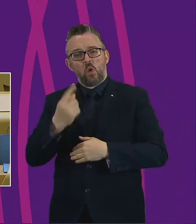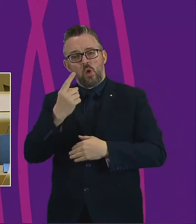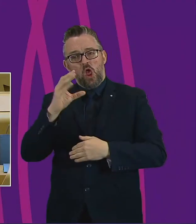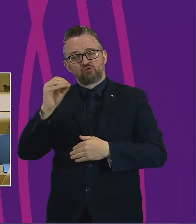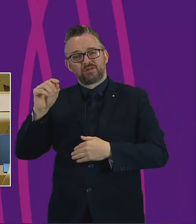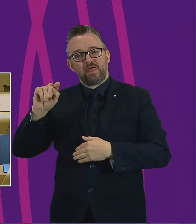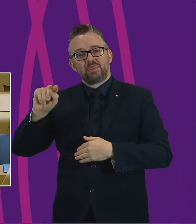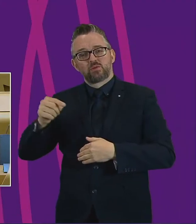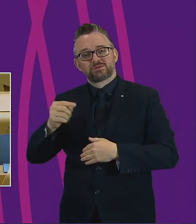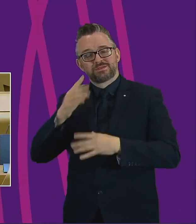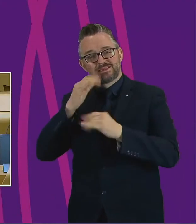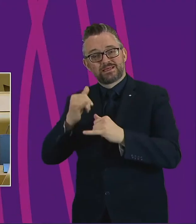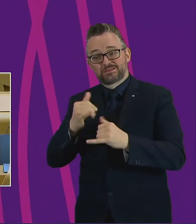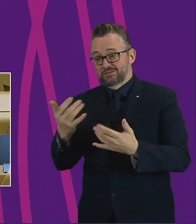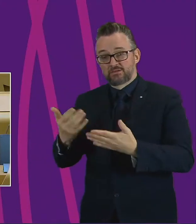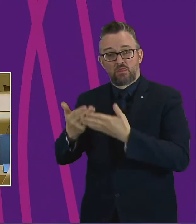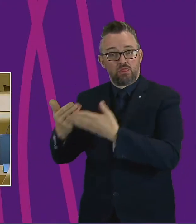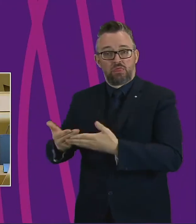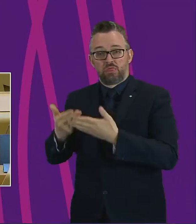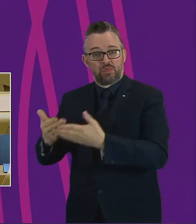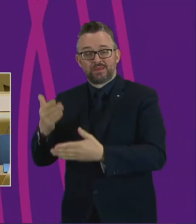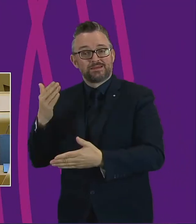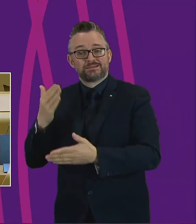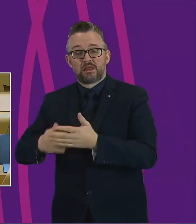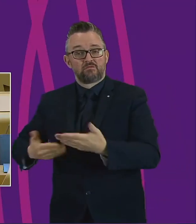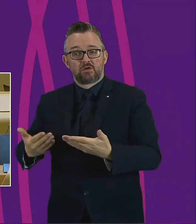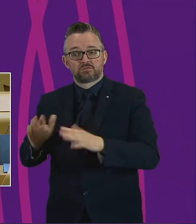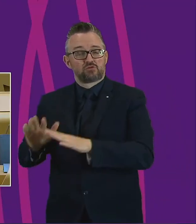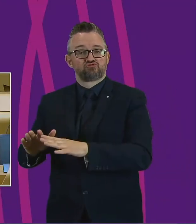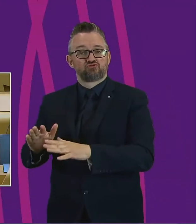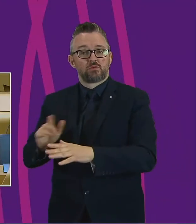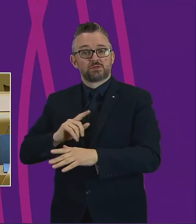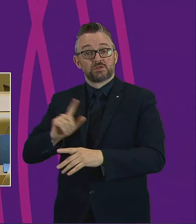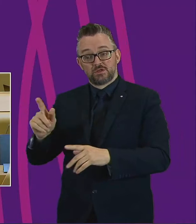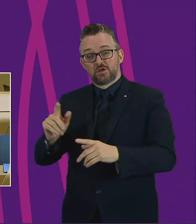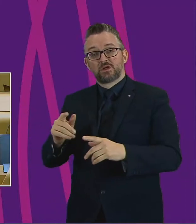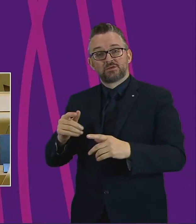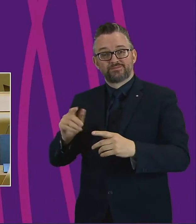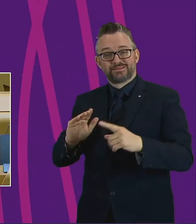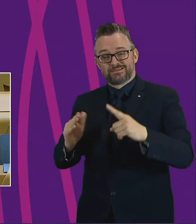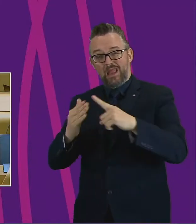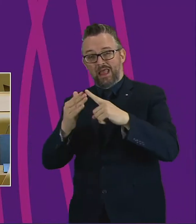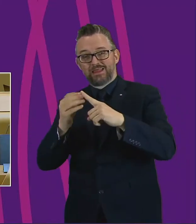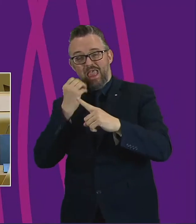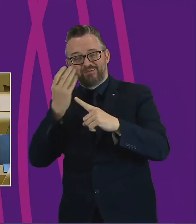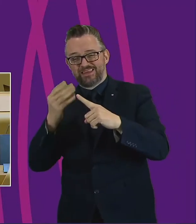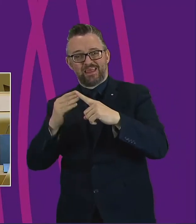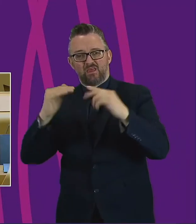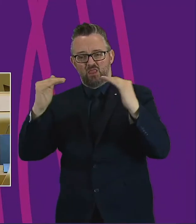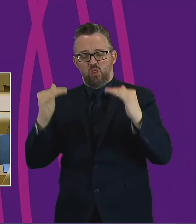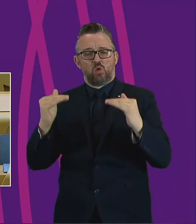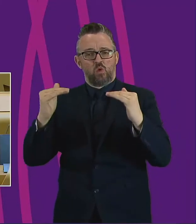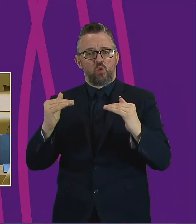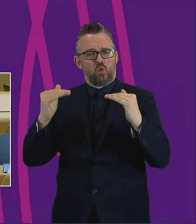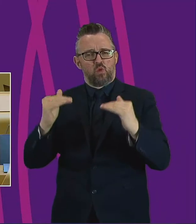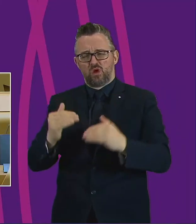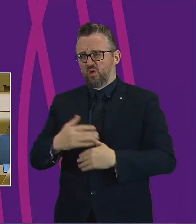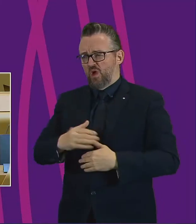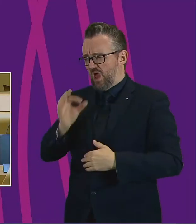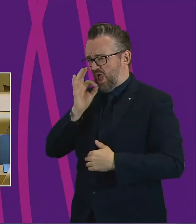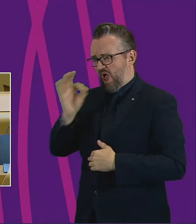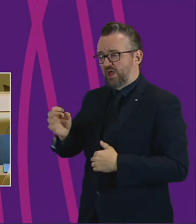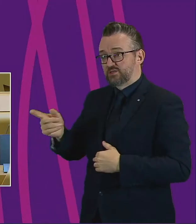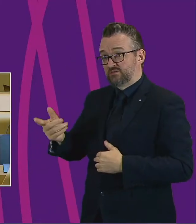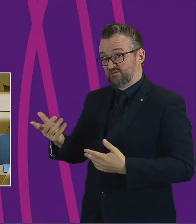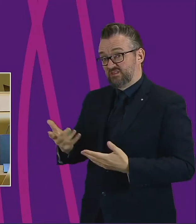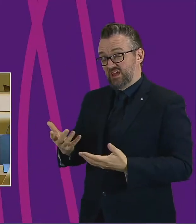have been left unused in Scotland during the outbreak, as the daily target falls short on a consistent basis. Does the Cabinet Secretary accept